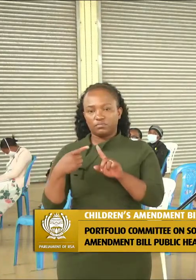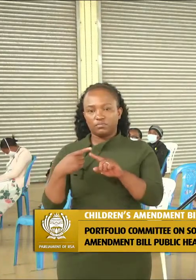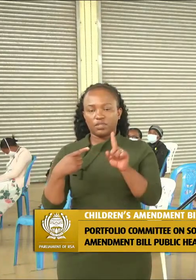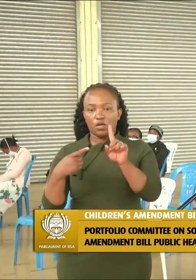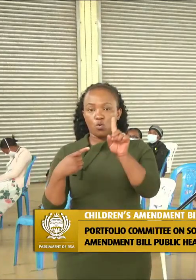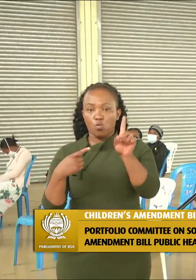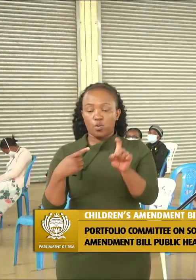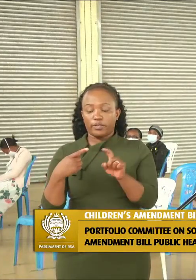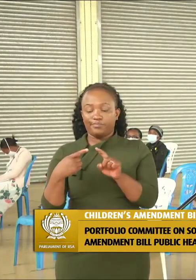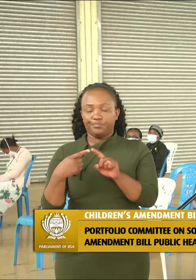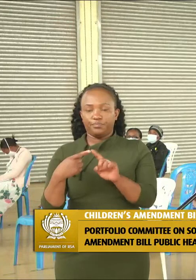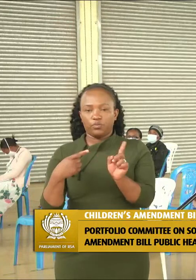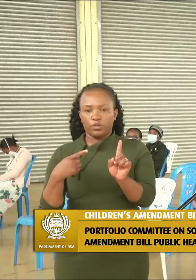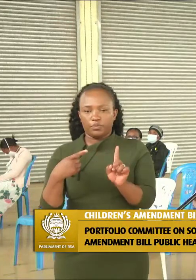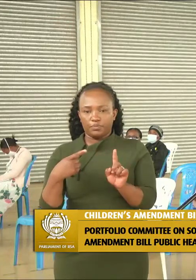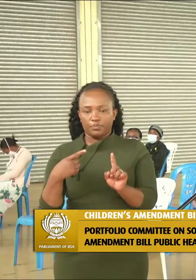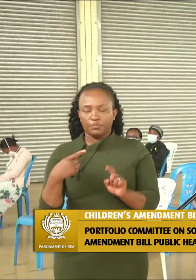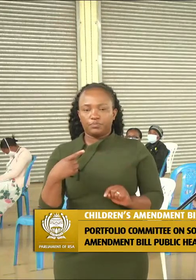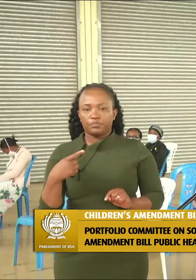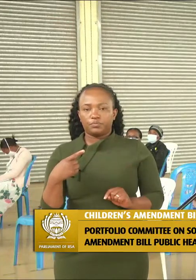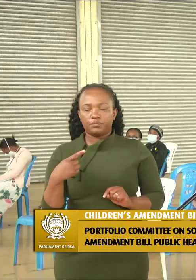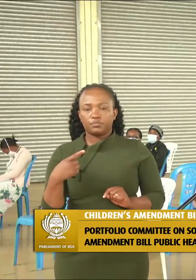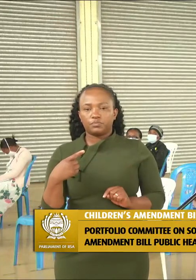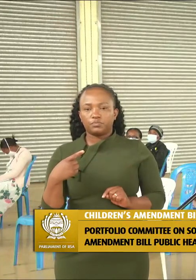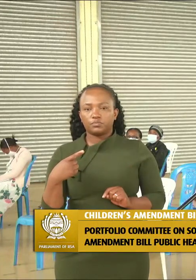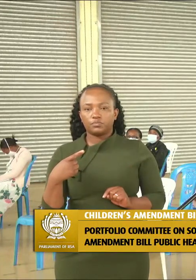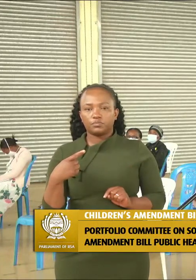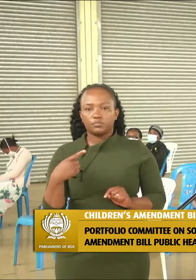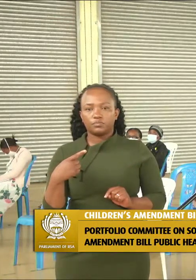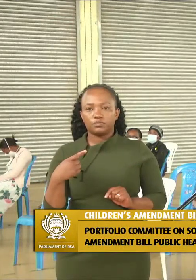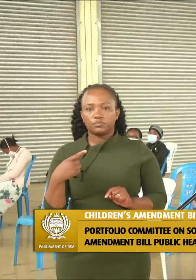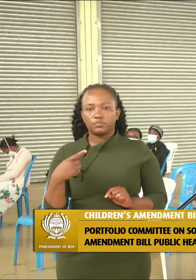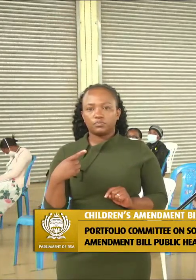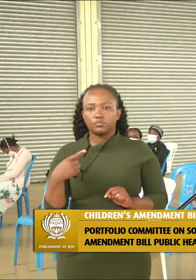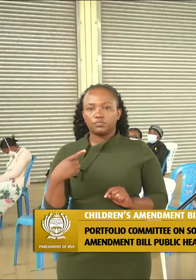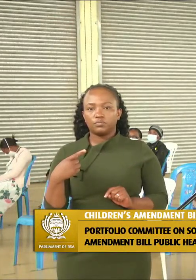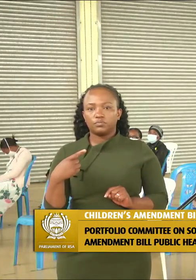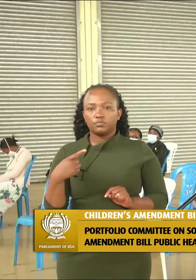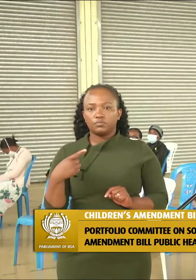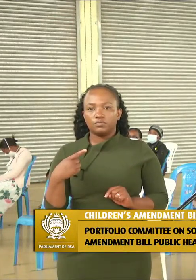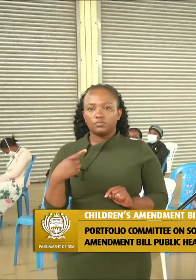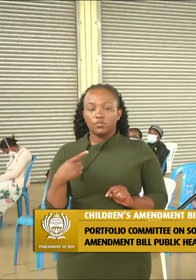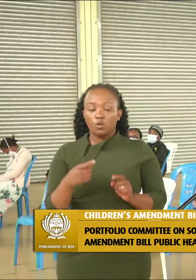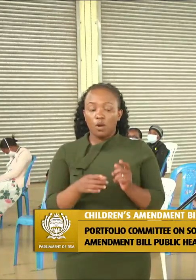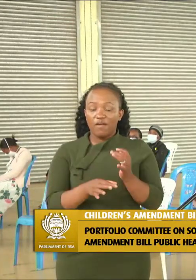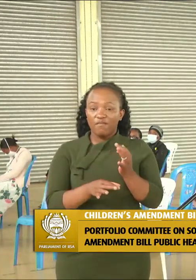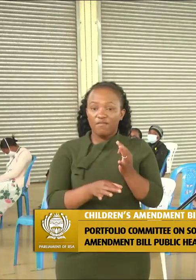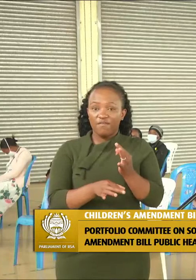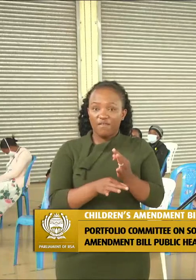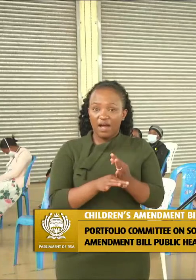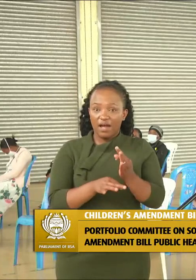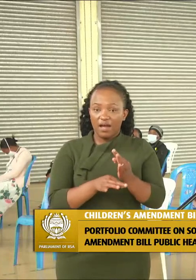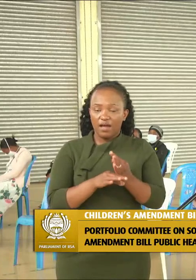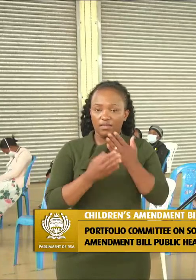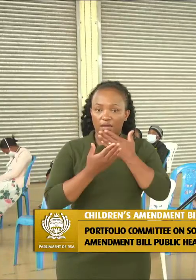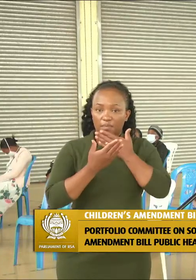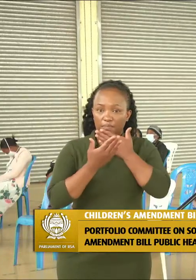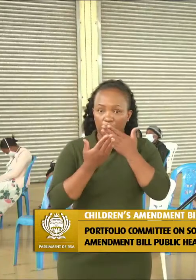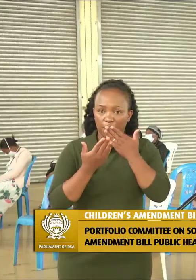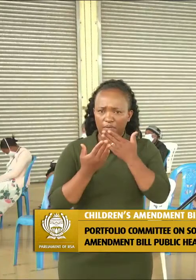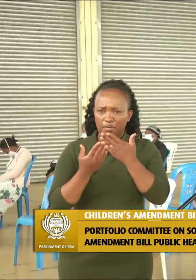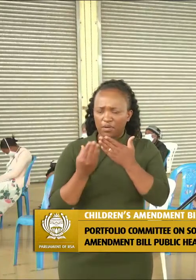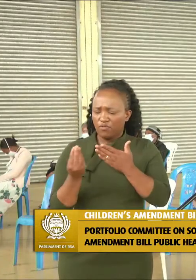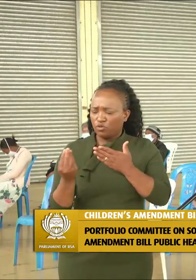oqala uthi is fatherlessness in the best interest of the child? ingabe kuyayizuzisa